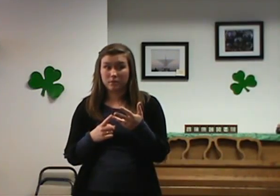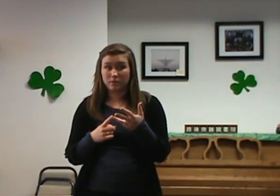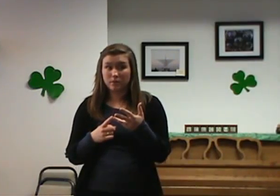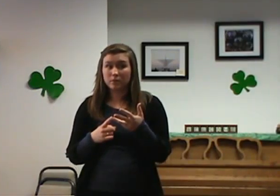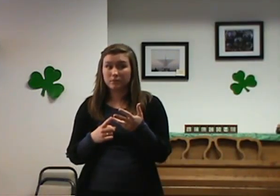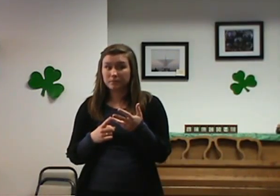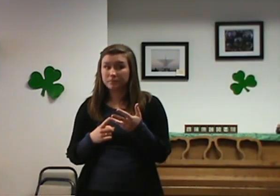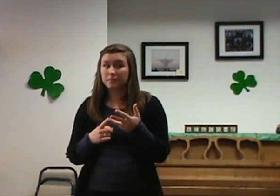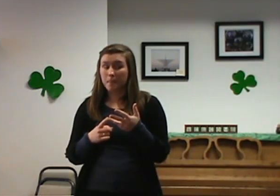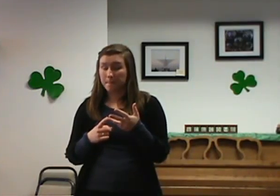employers. And